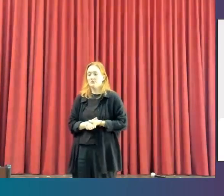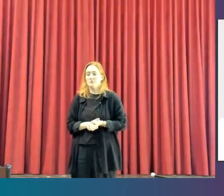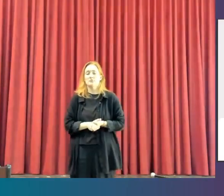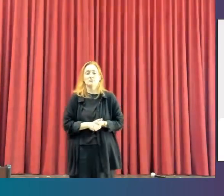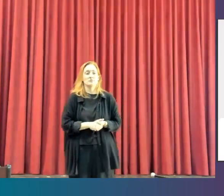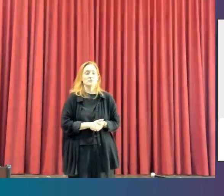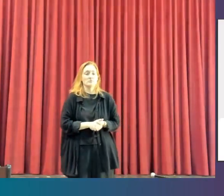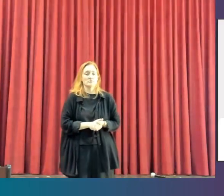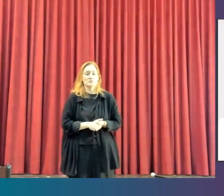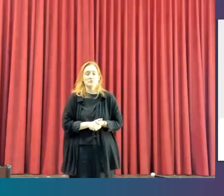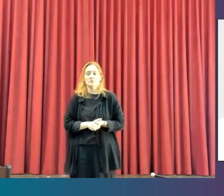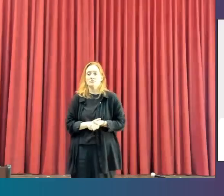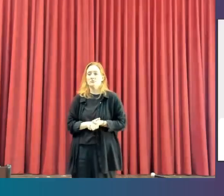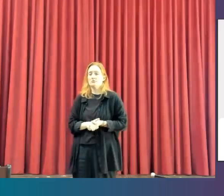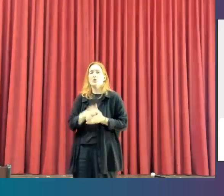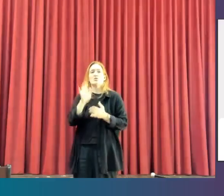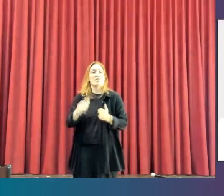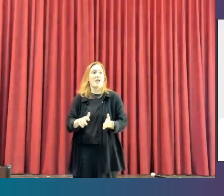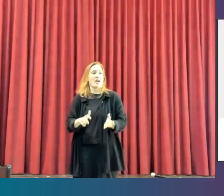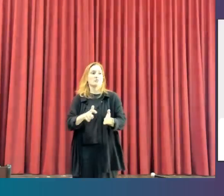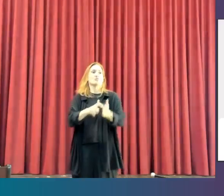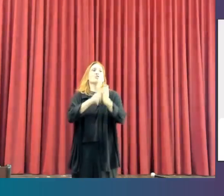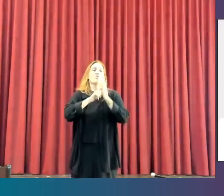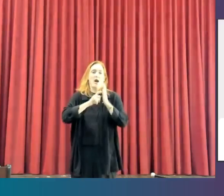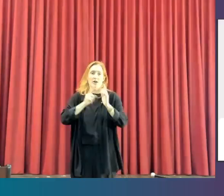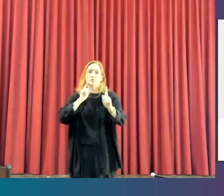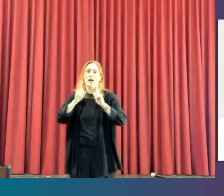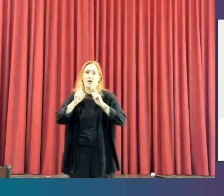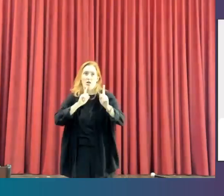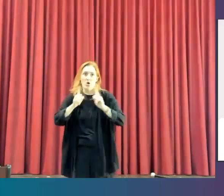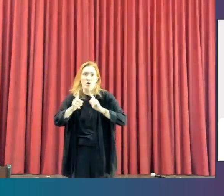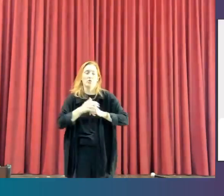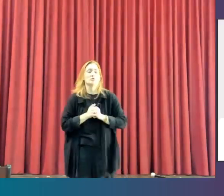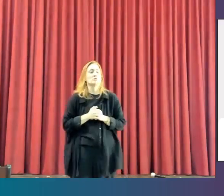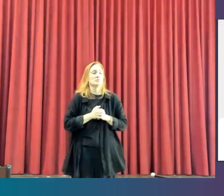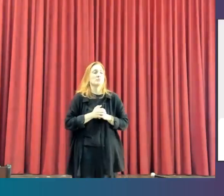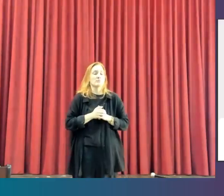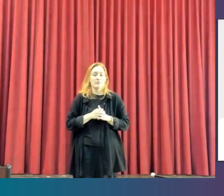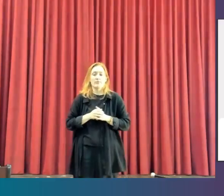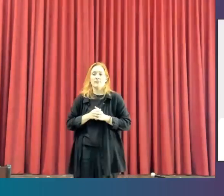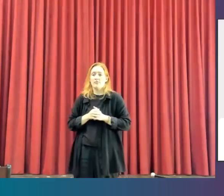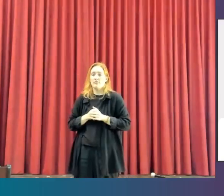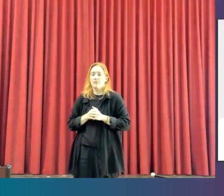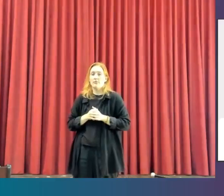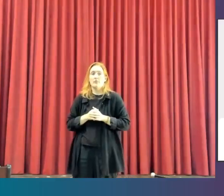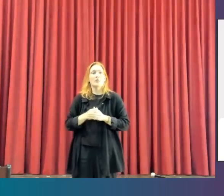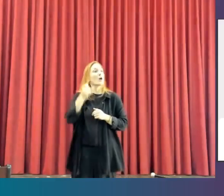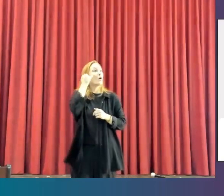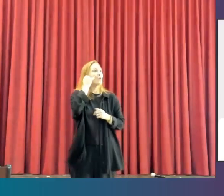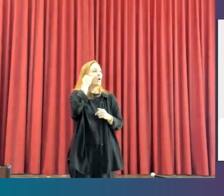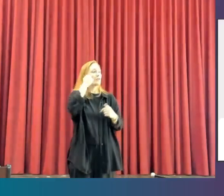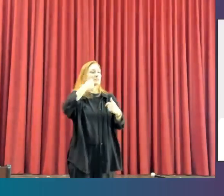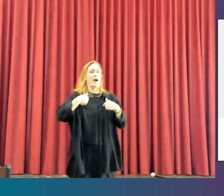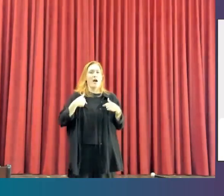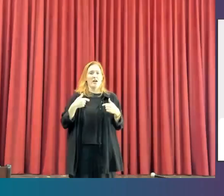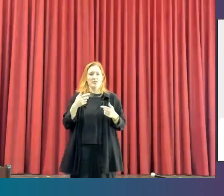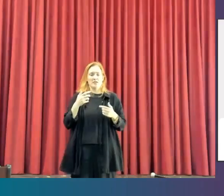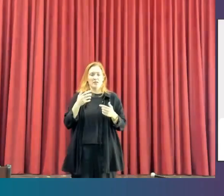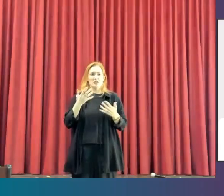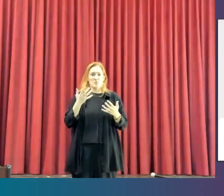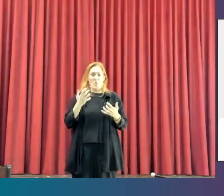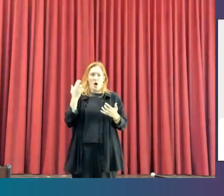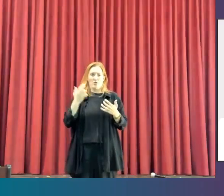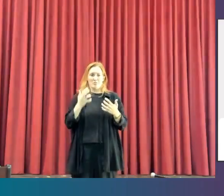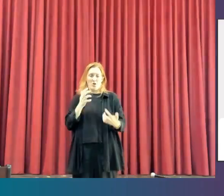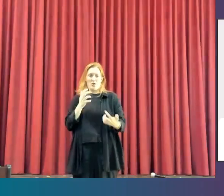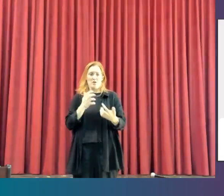So no one should be putting in a reasonable accommodation request and not hear back from their landlord ever, right?